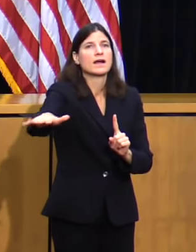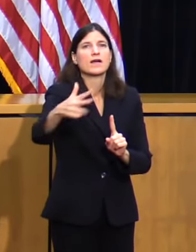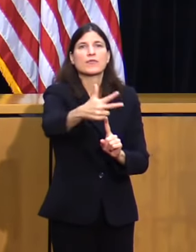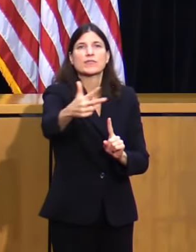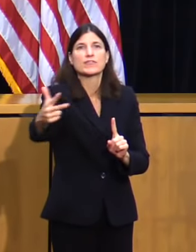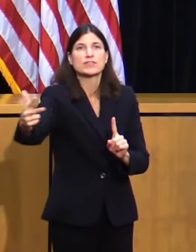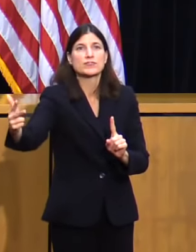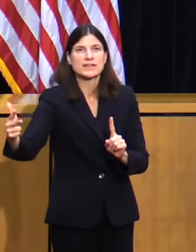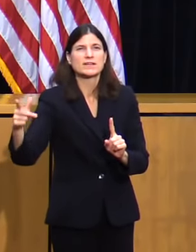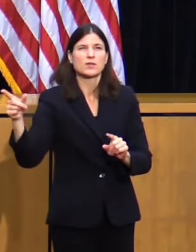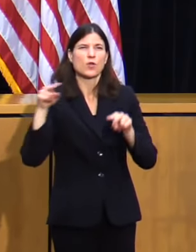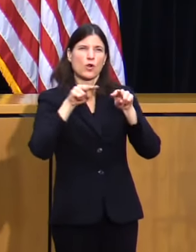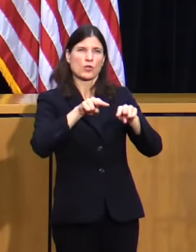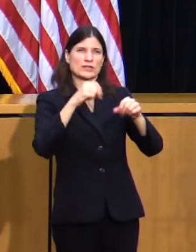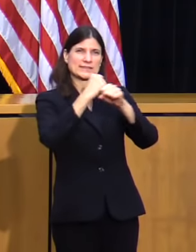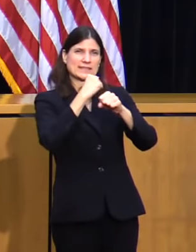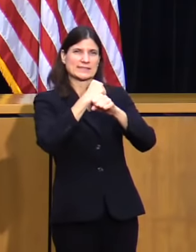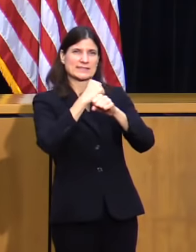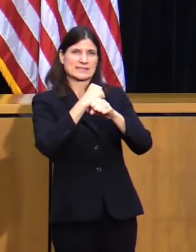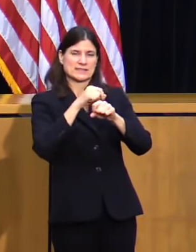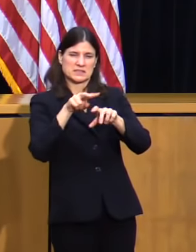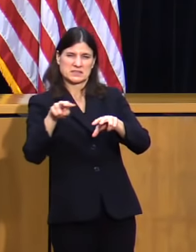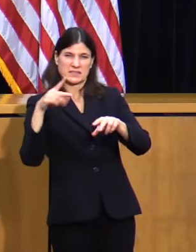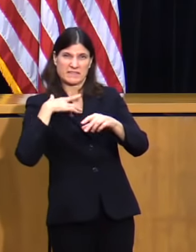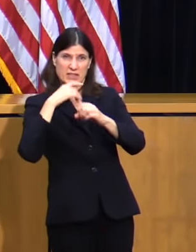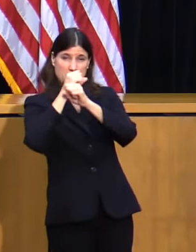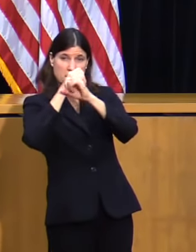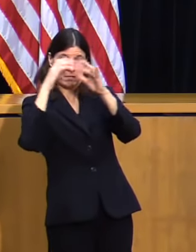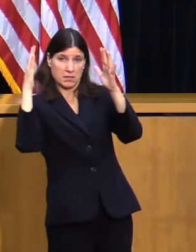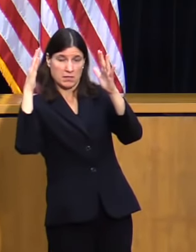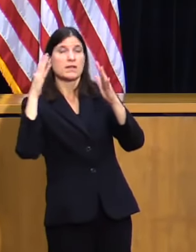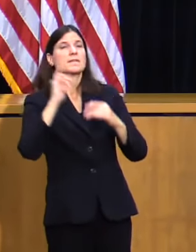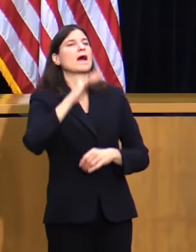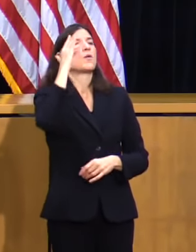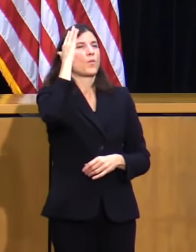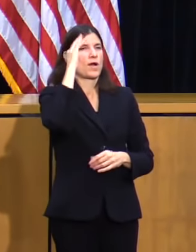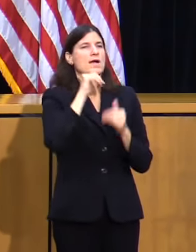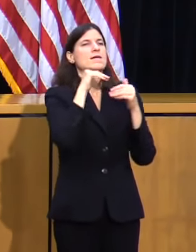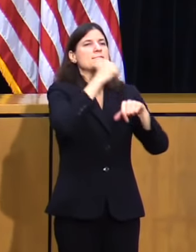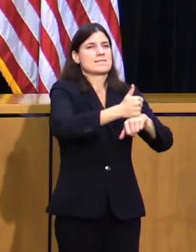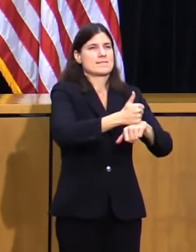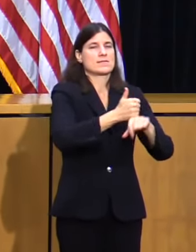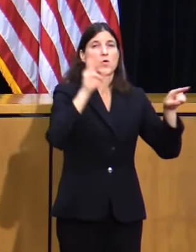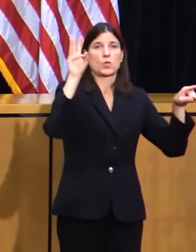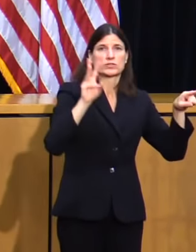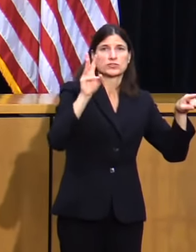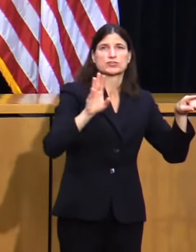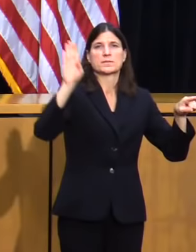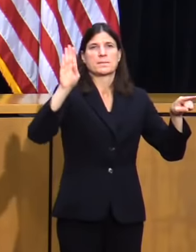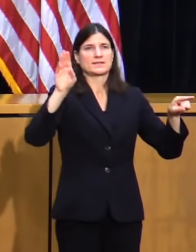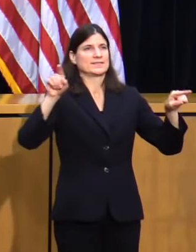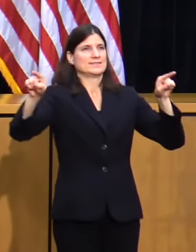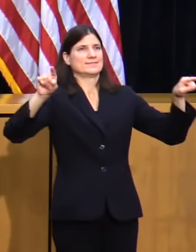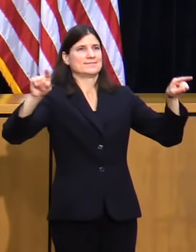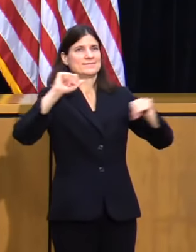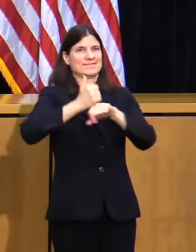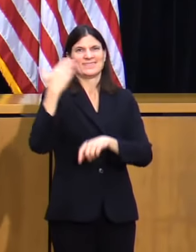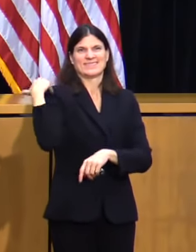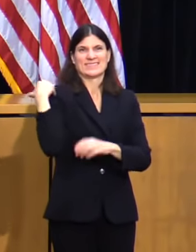built. This time we're seeing a transmission rate more in the 1.4 range, and anything we can do by